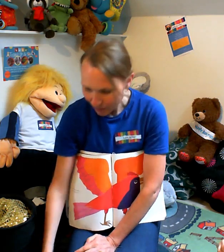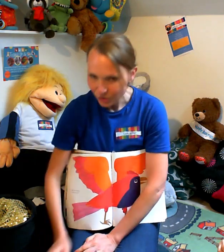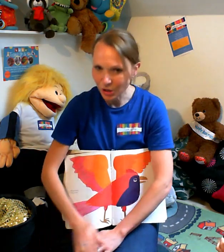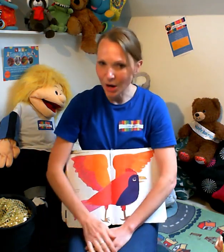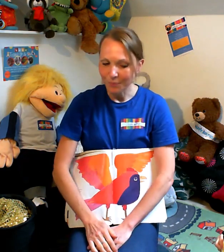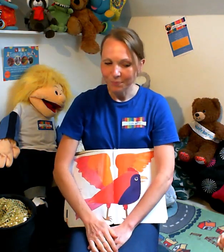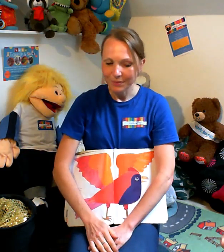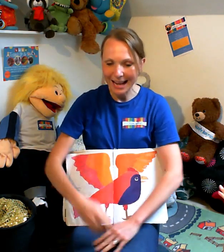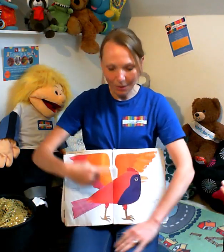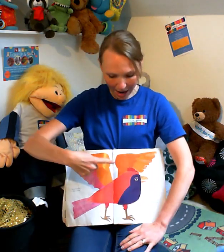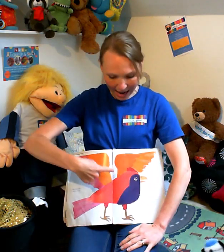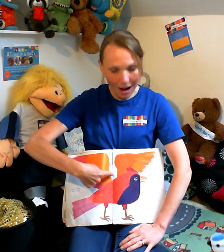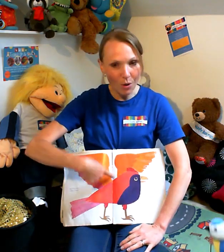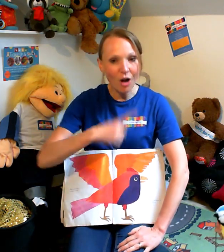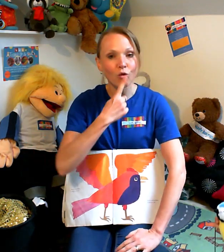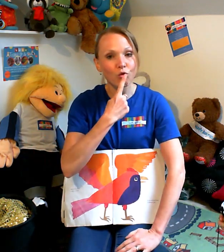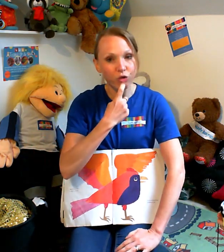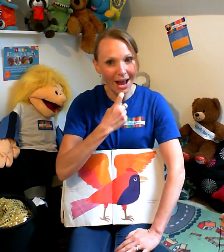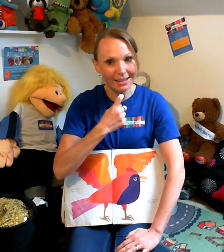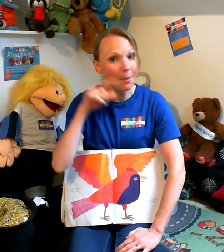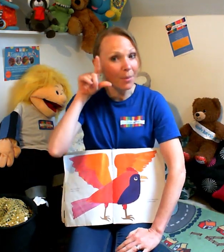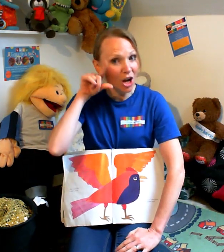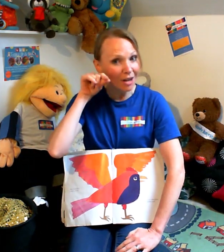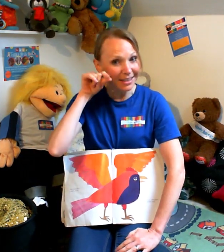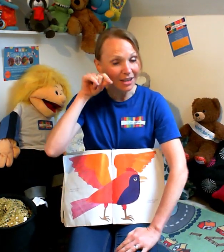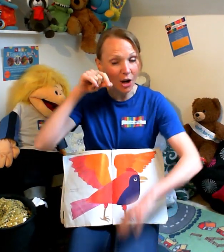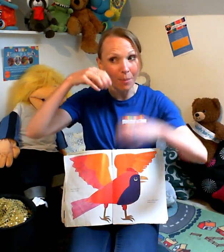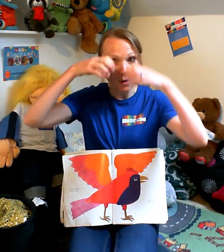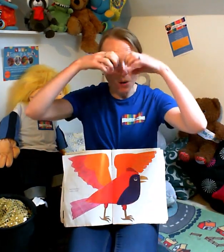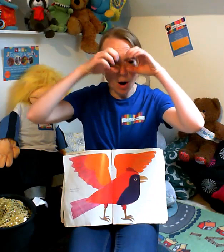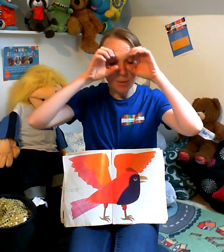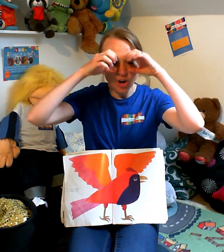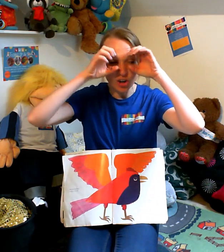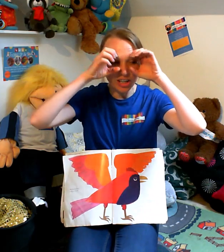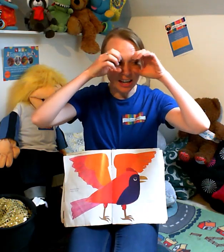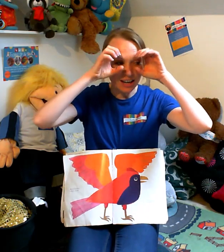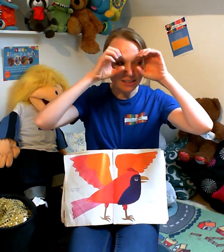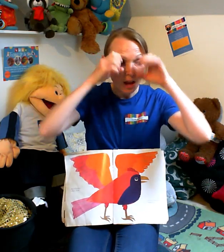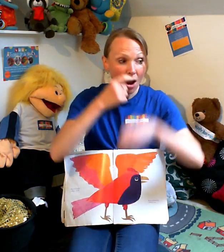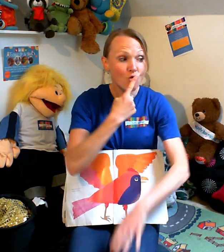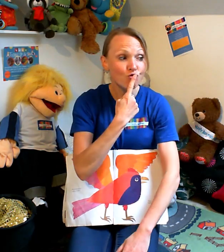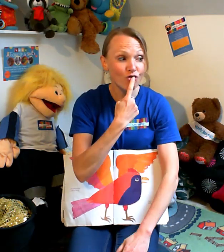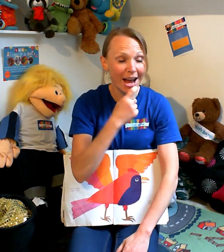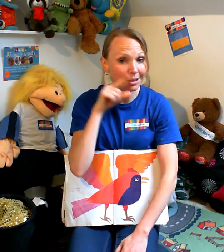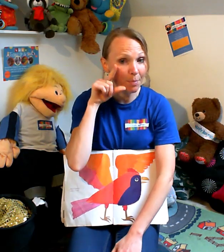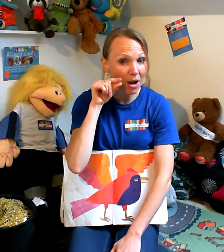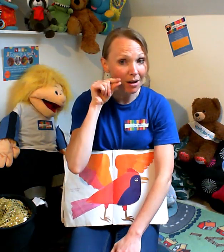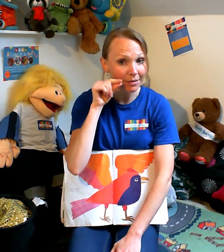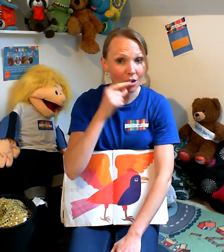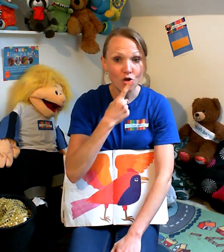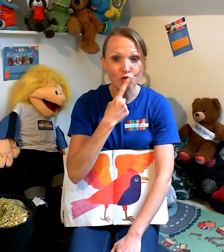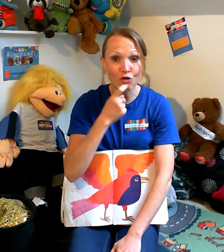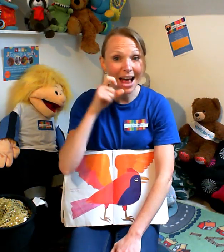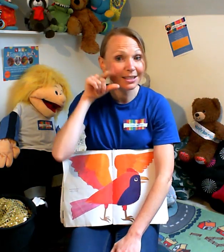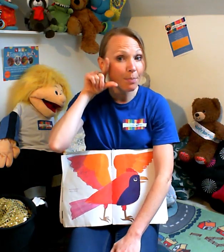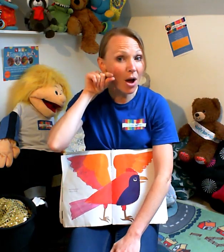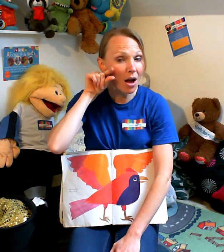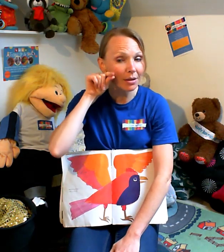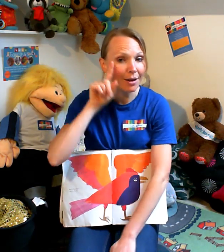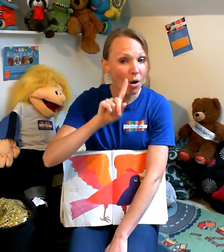So, now our red bird is going to borrow our binoculars. Red bird, red bird,